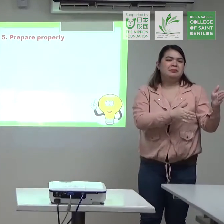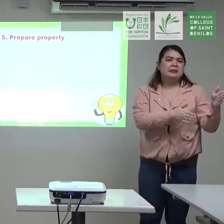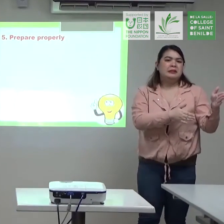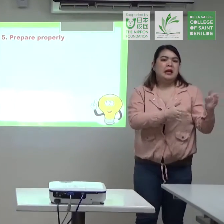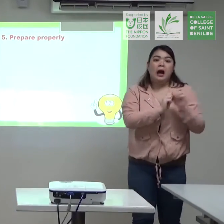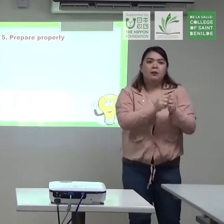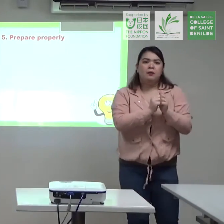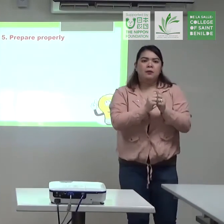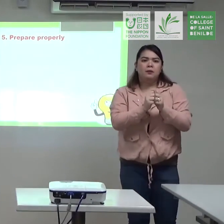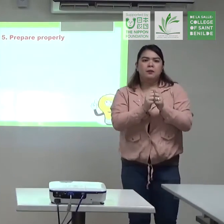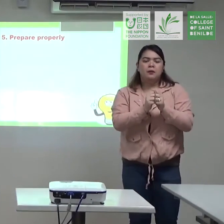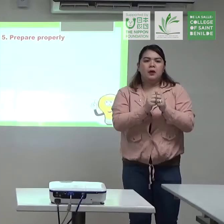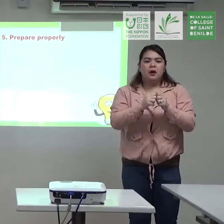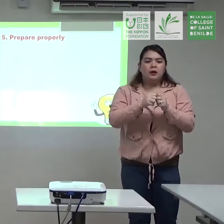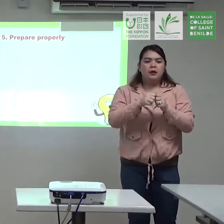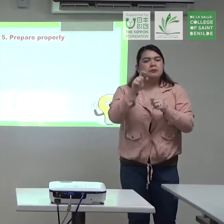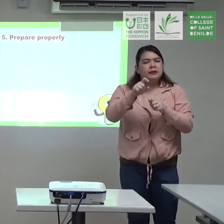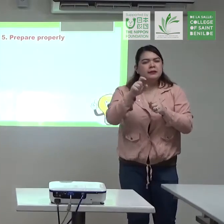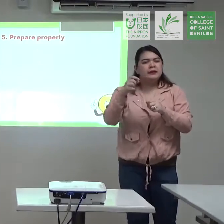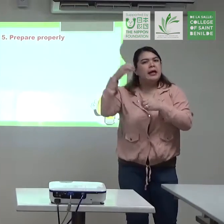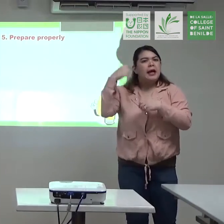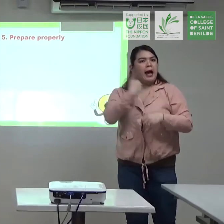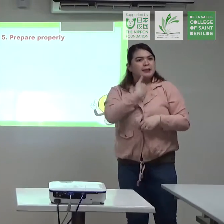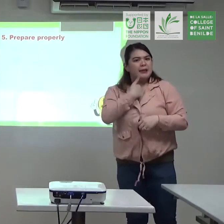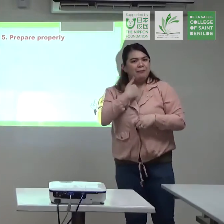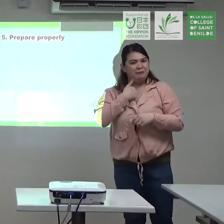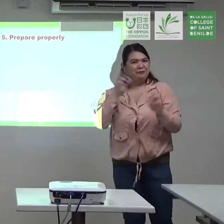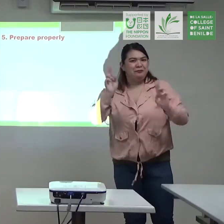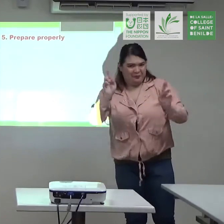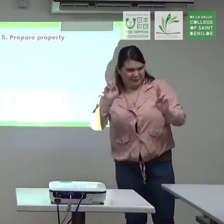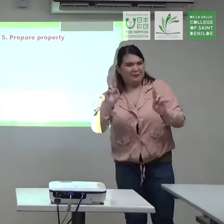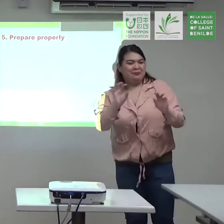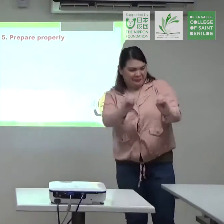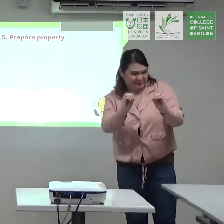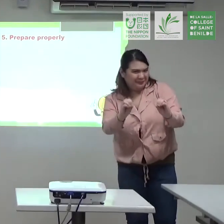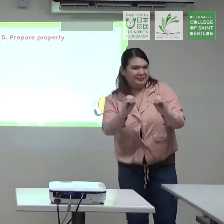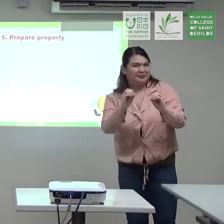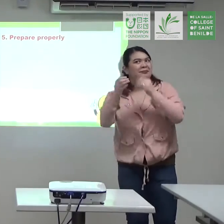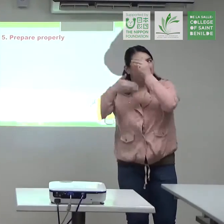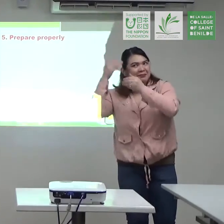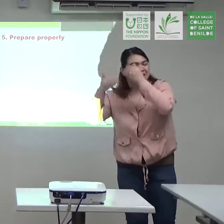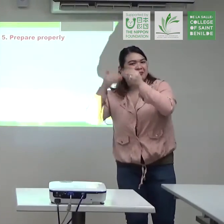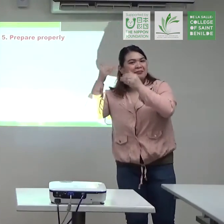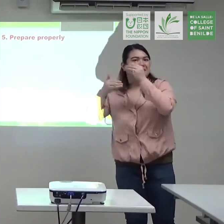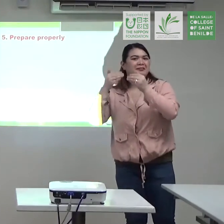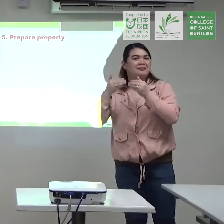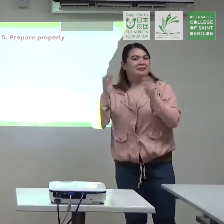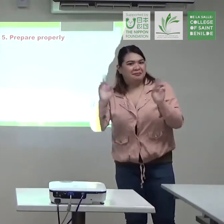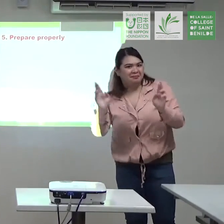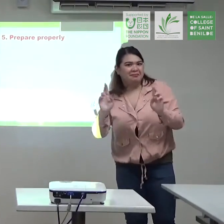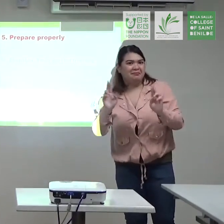Mentally, a child should think of how best to prepare for the project.